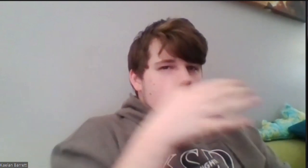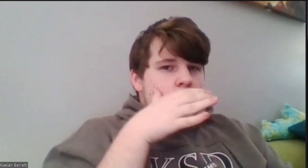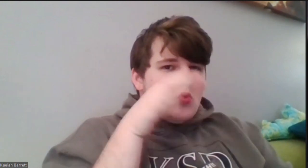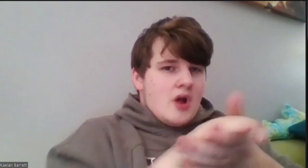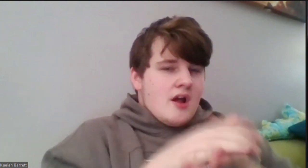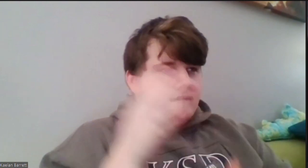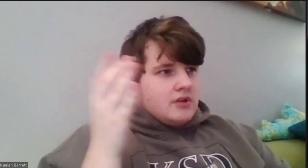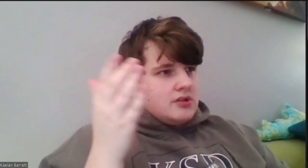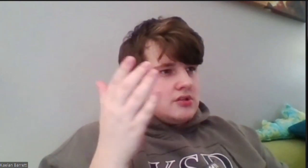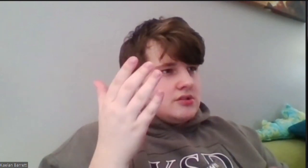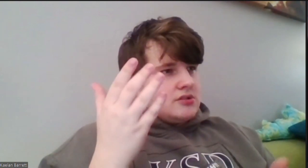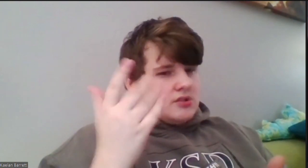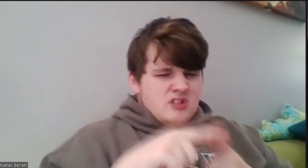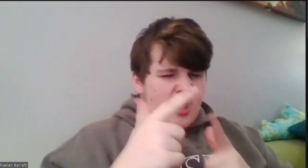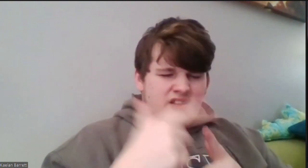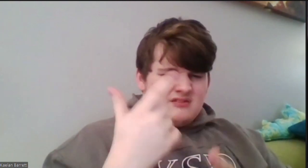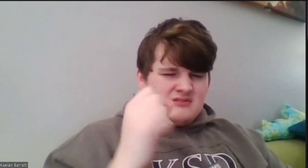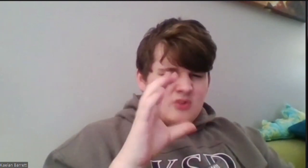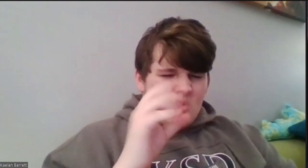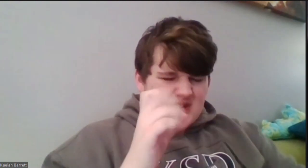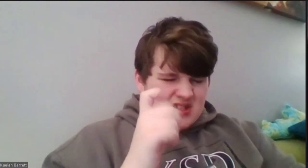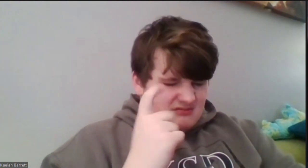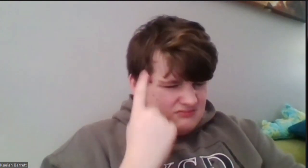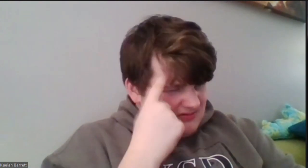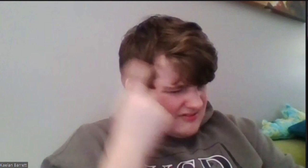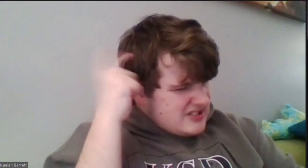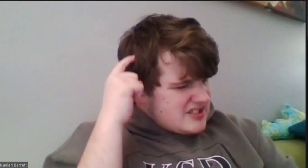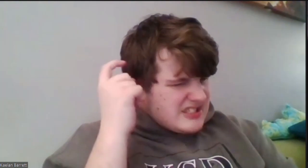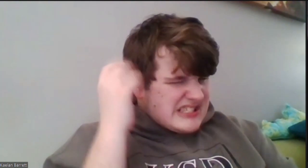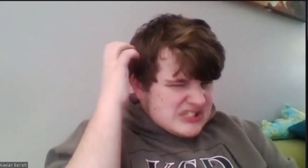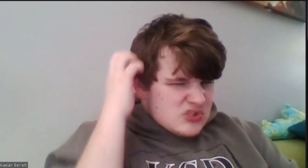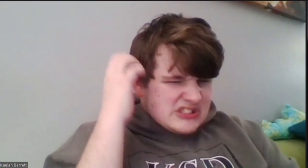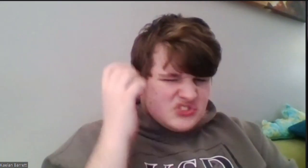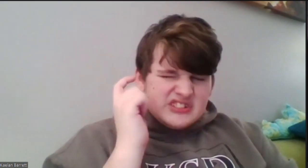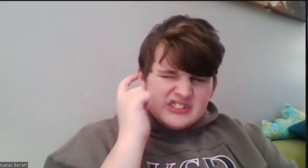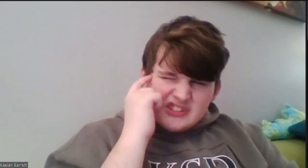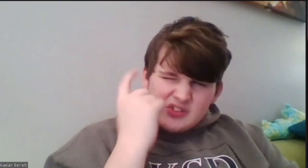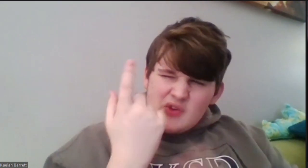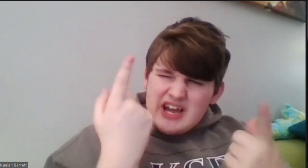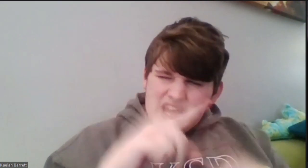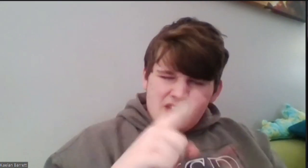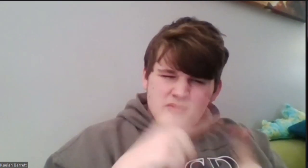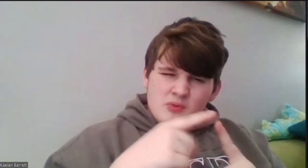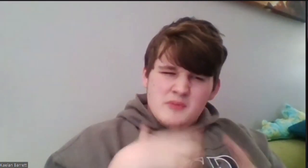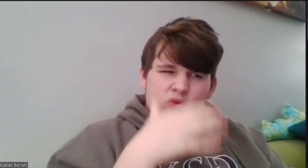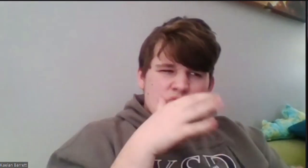So you miss your past, don't you? You miss your wife. Scrooge is scratching his head,